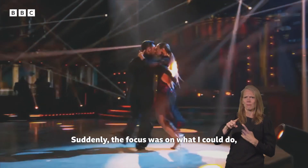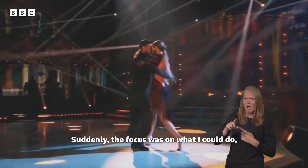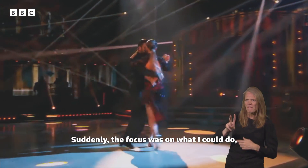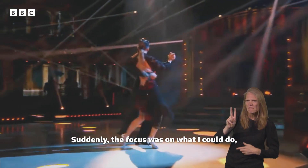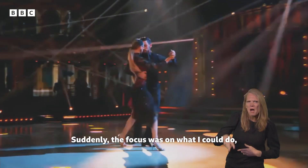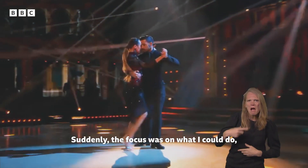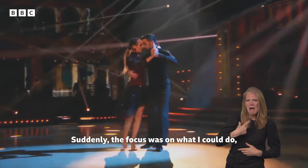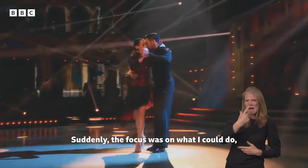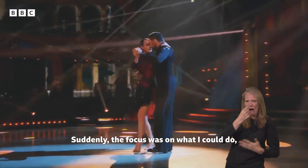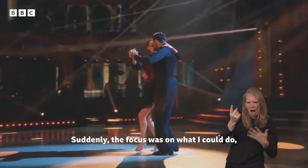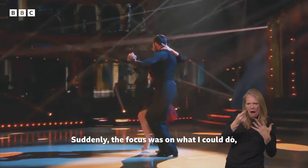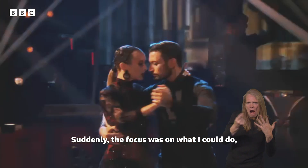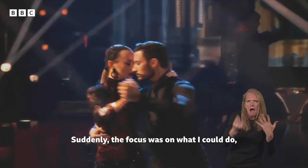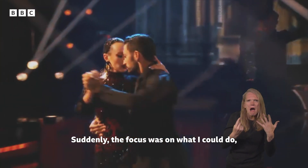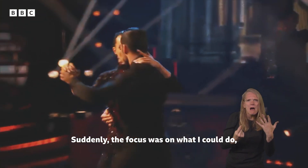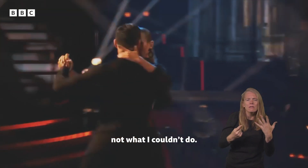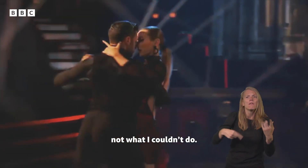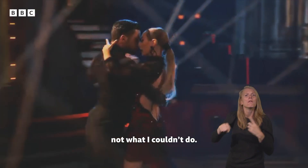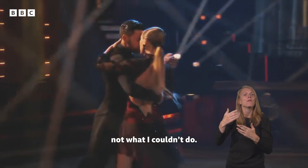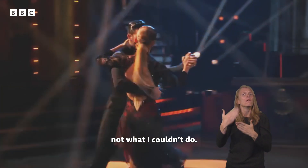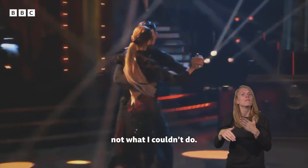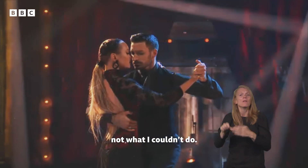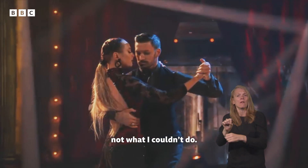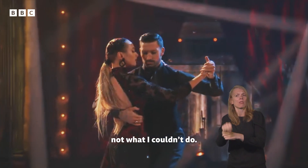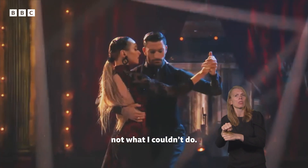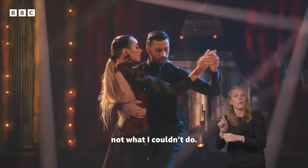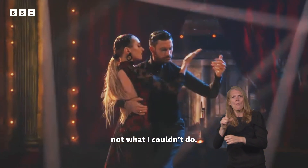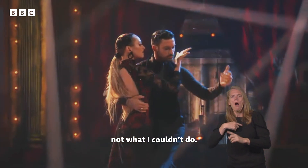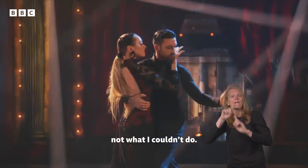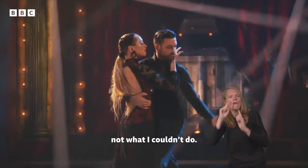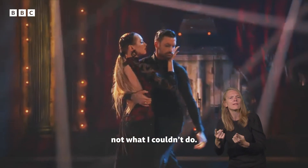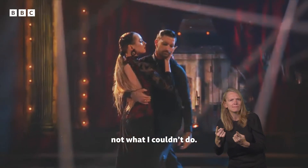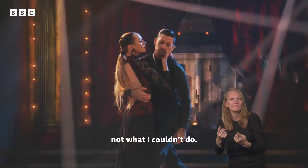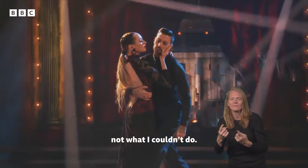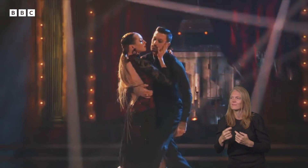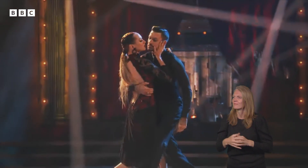Suddenly, the focus was on what I could do, not what I couldn't do.